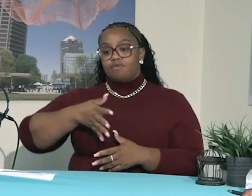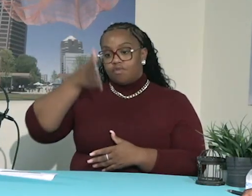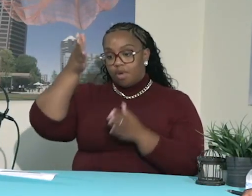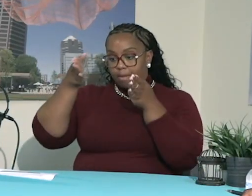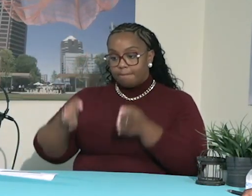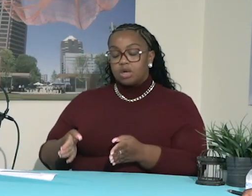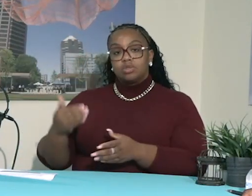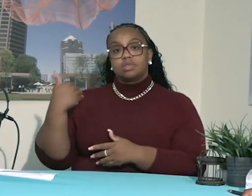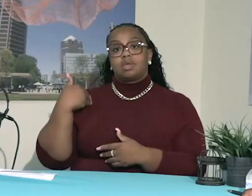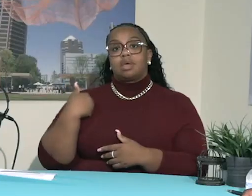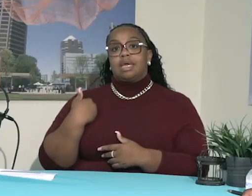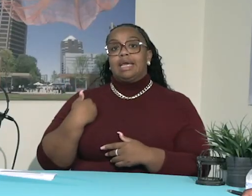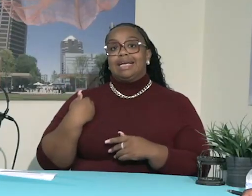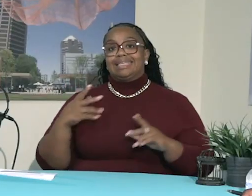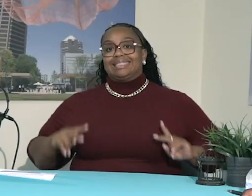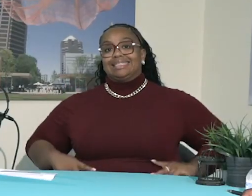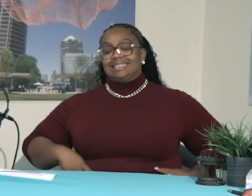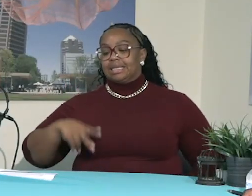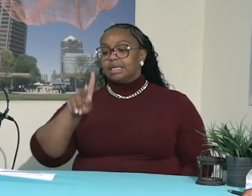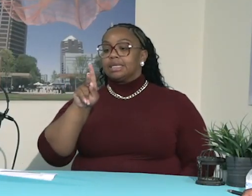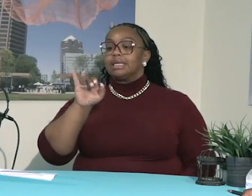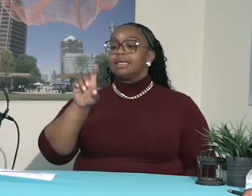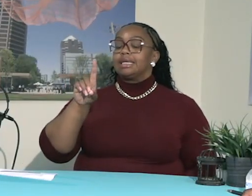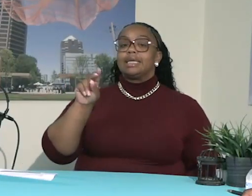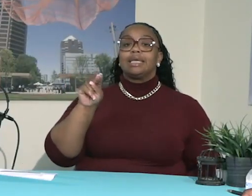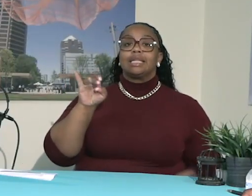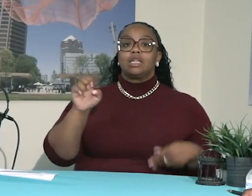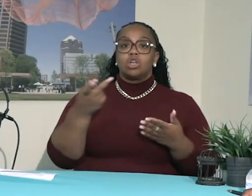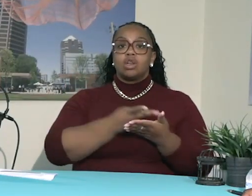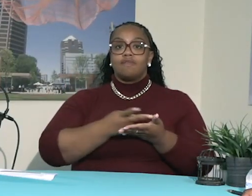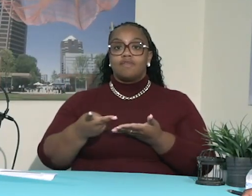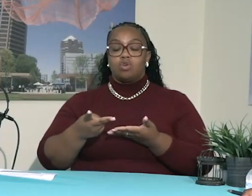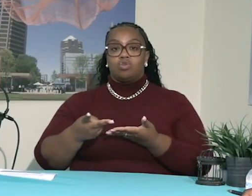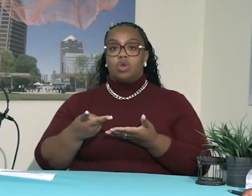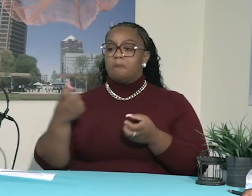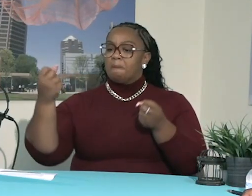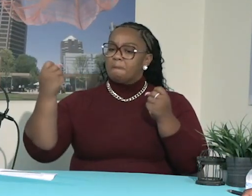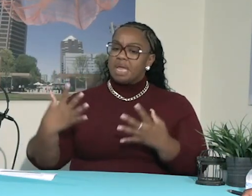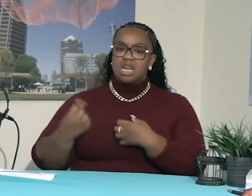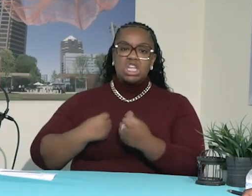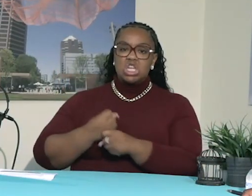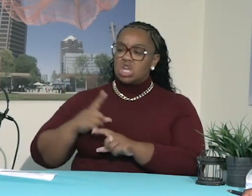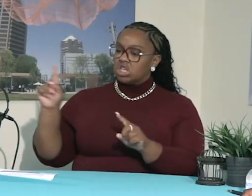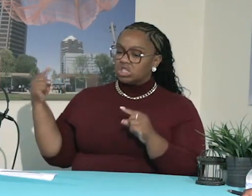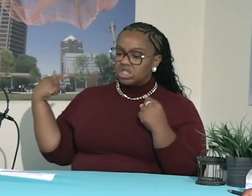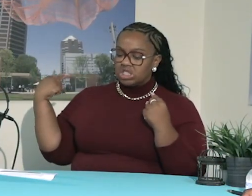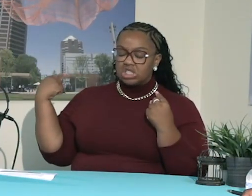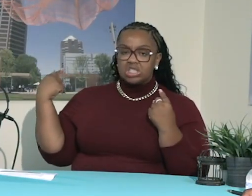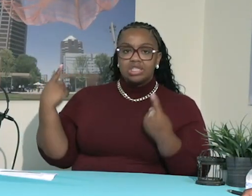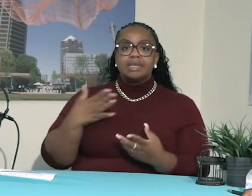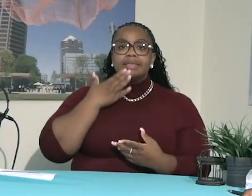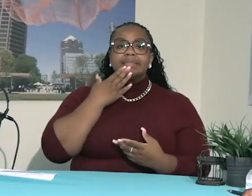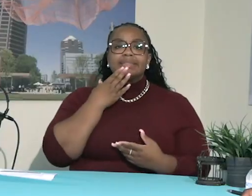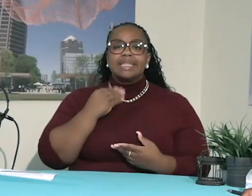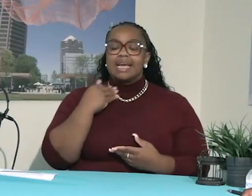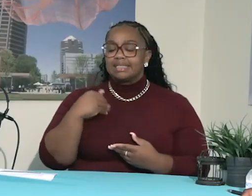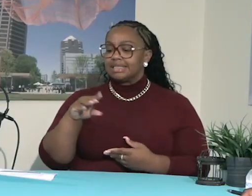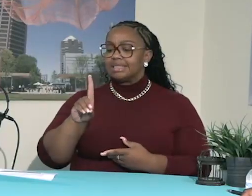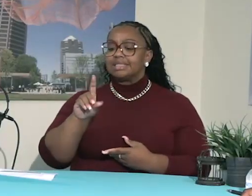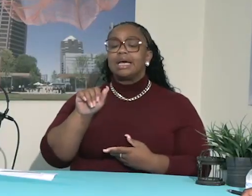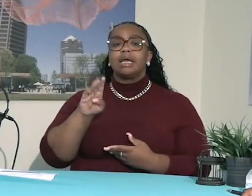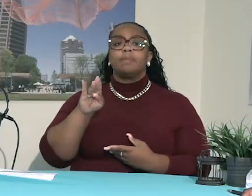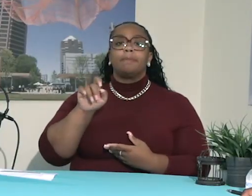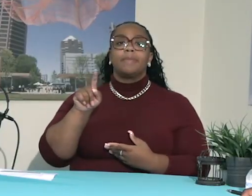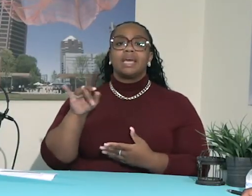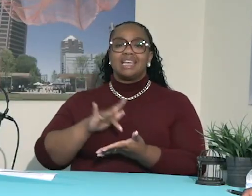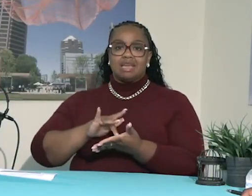diabetic medication incorrectly for years, taking it even when his blood sugar levels were stable, not realizing